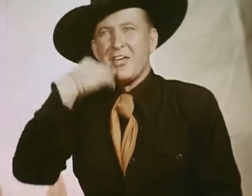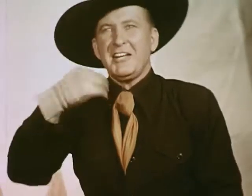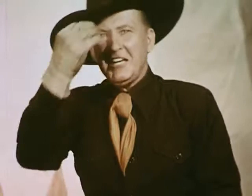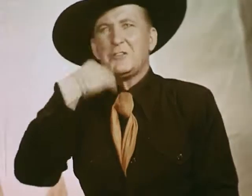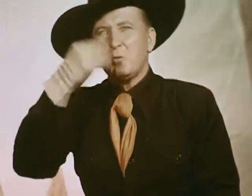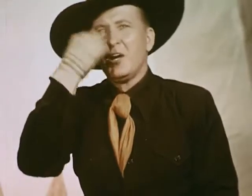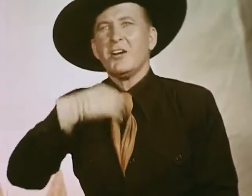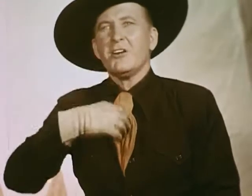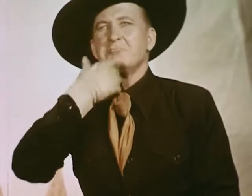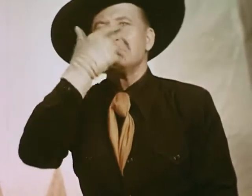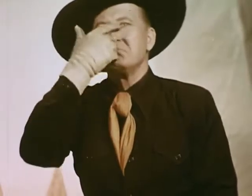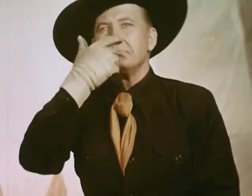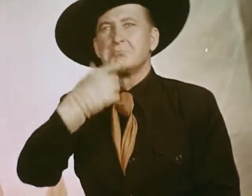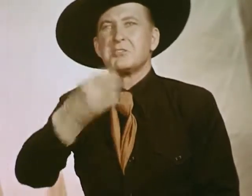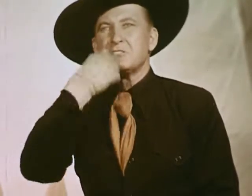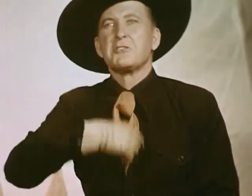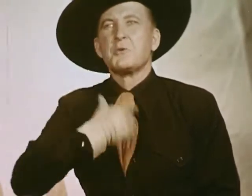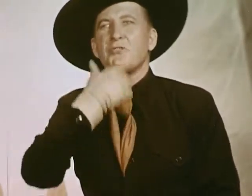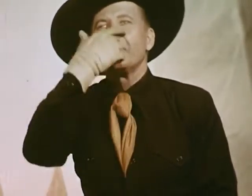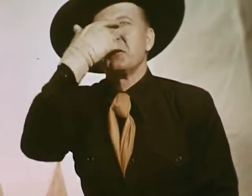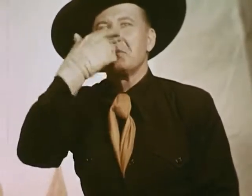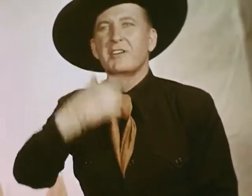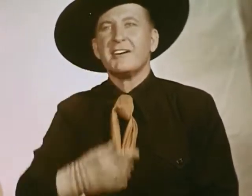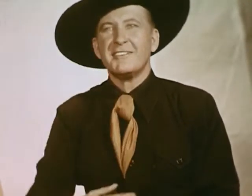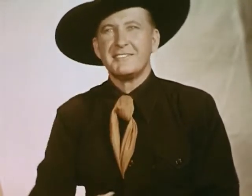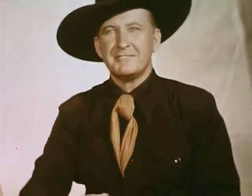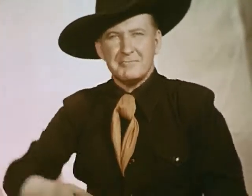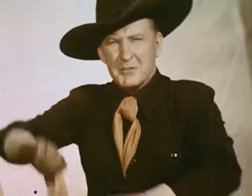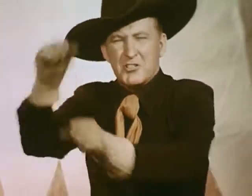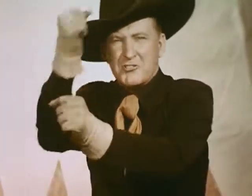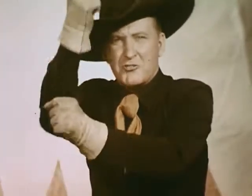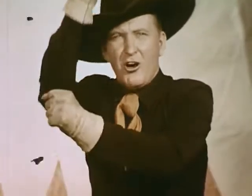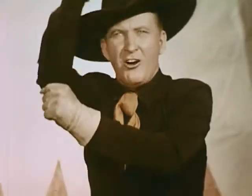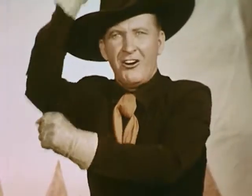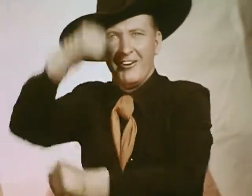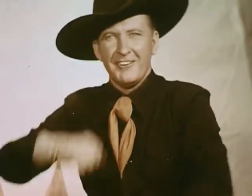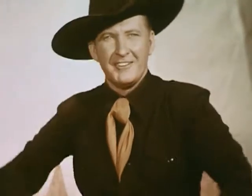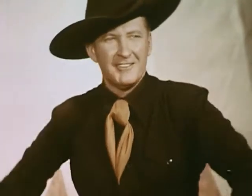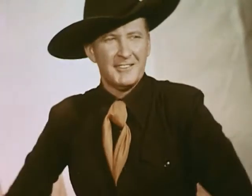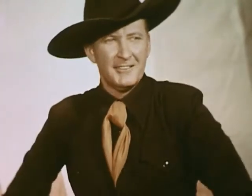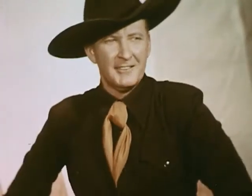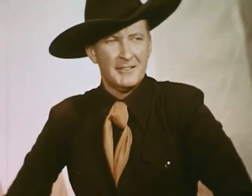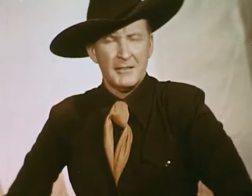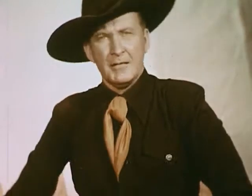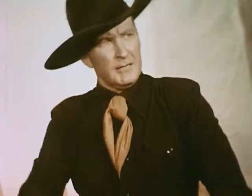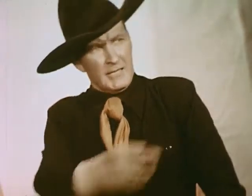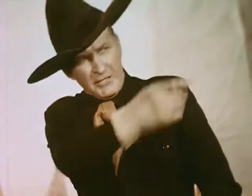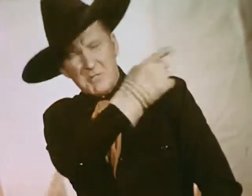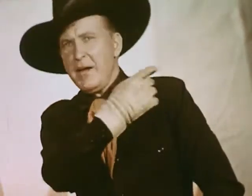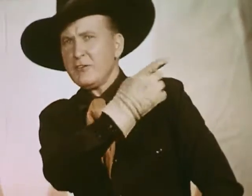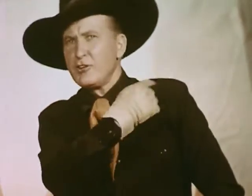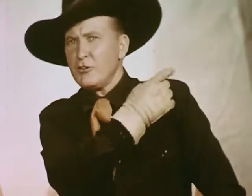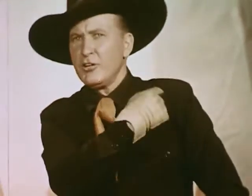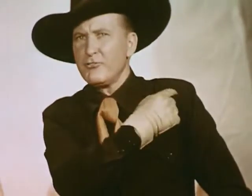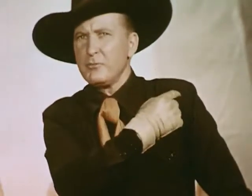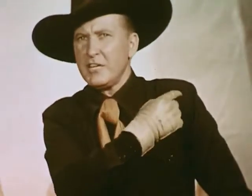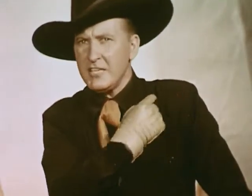They'd eaten well, just as though they were filled up to there. They were strong. Now this band returning from the